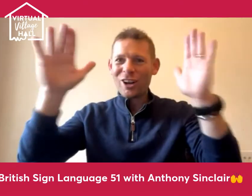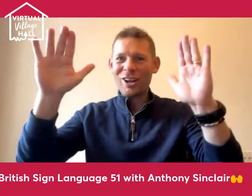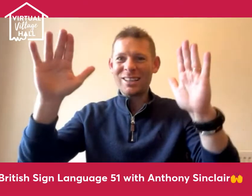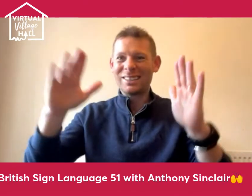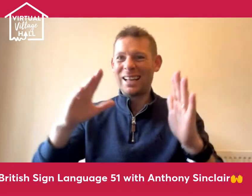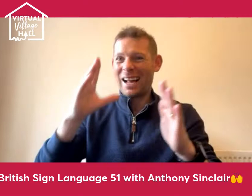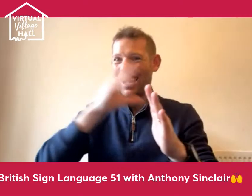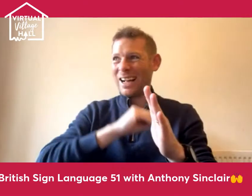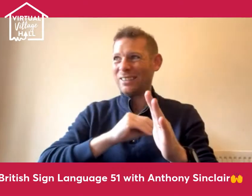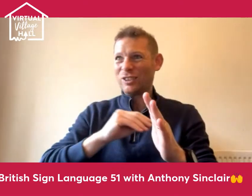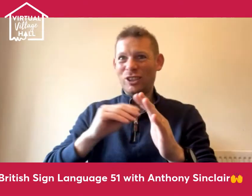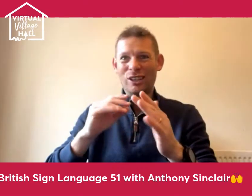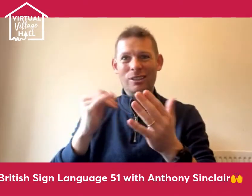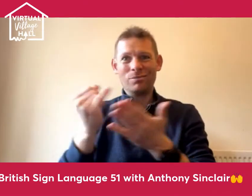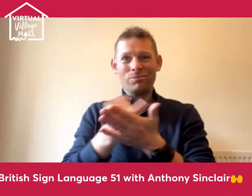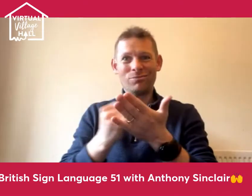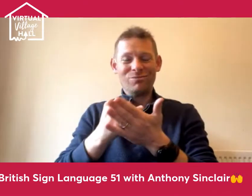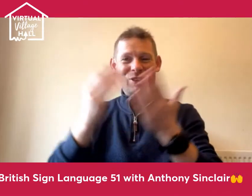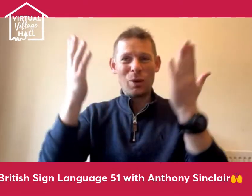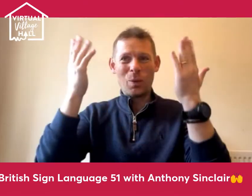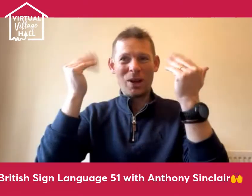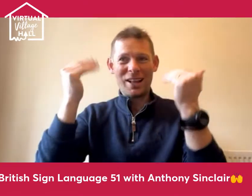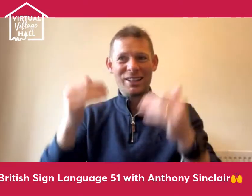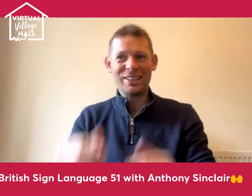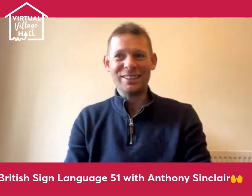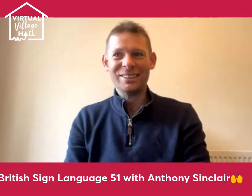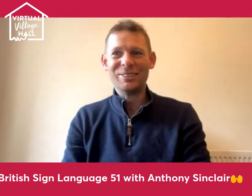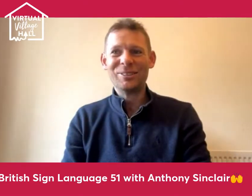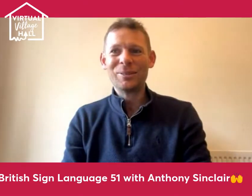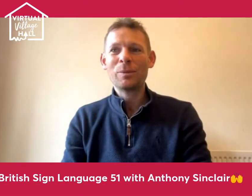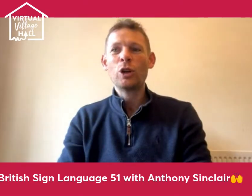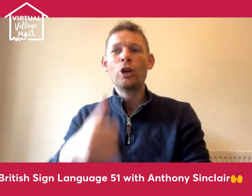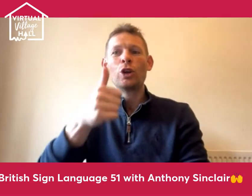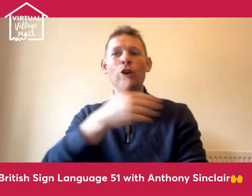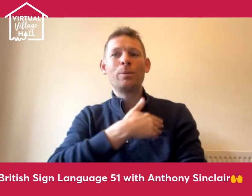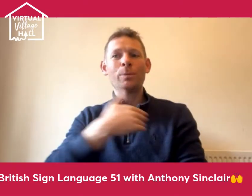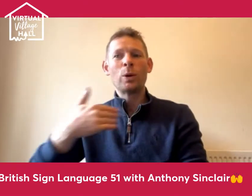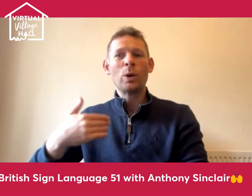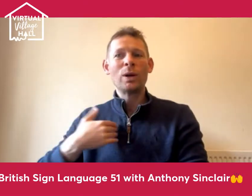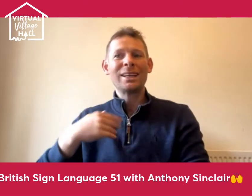all going to be dreaming about our lovely holiday after this appalling weather we've been having.